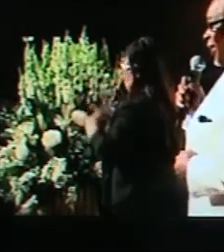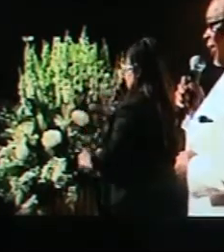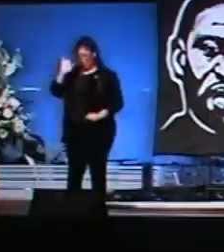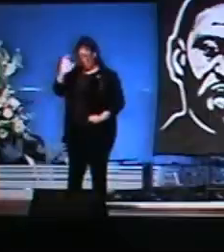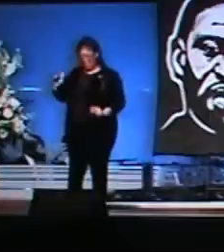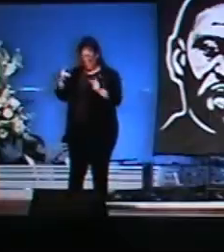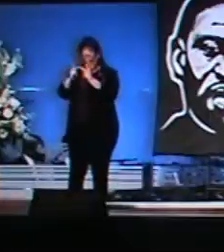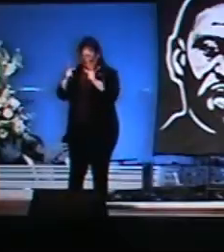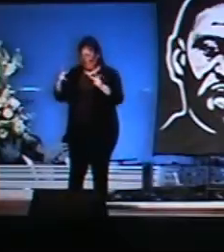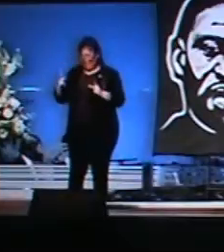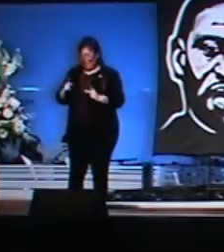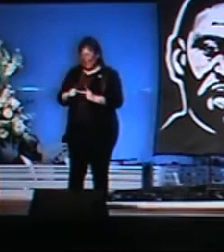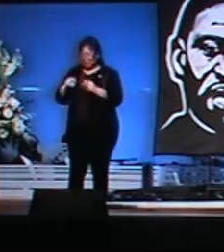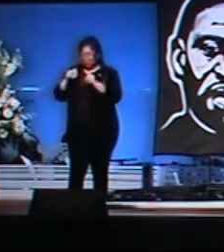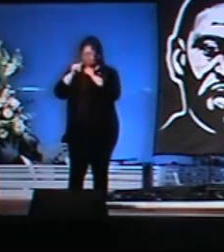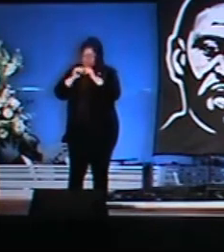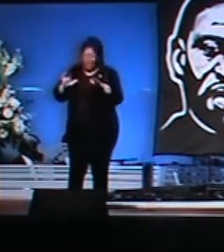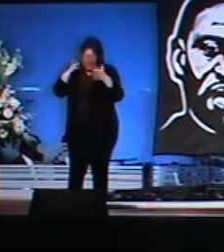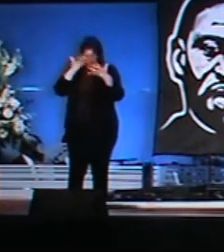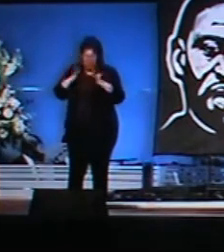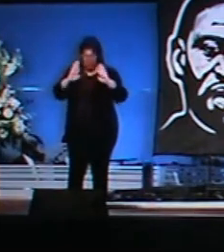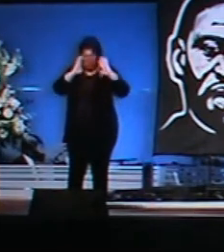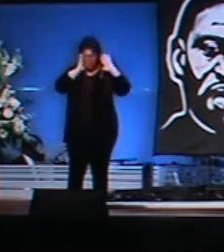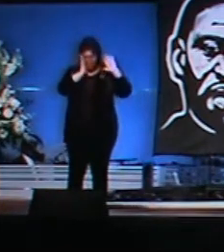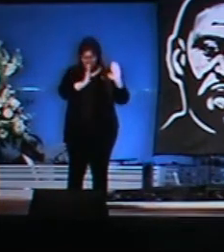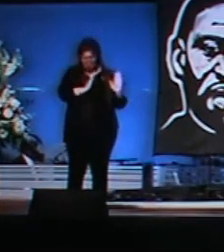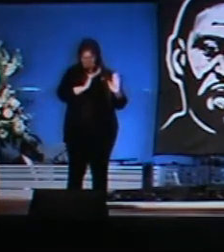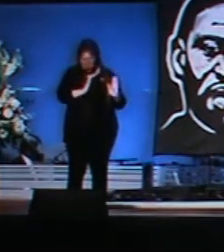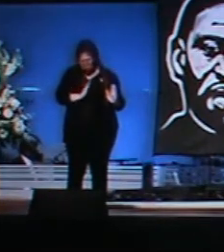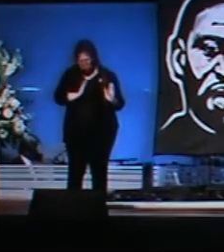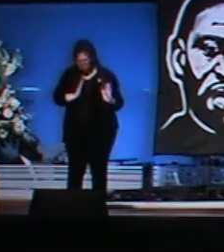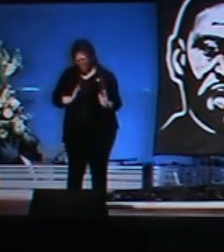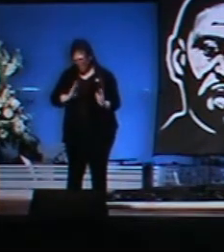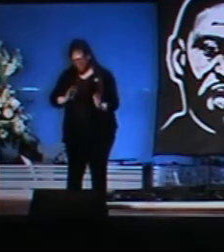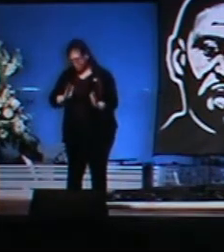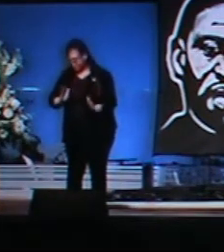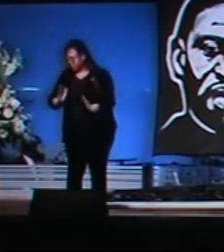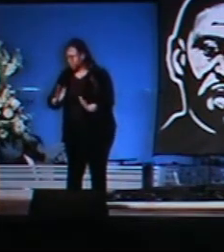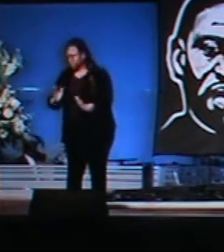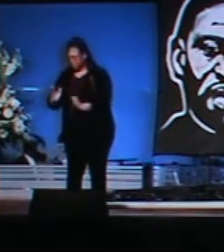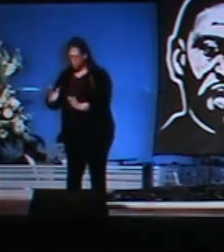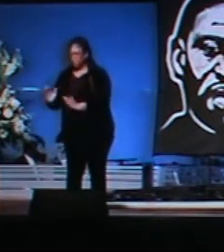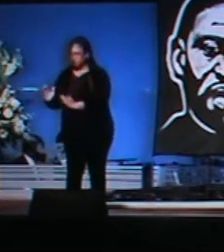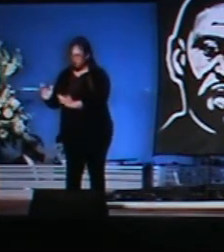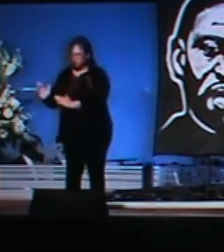That blessed place he has